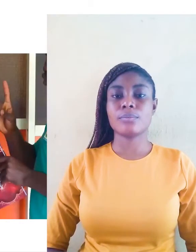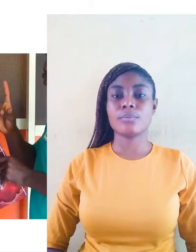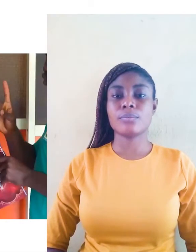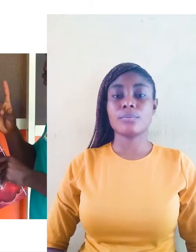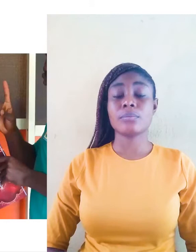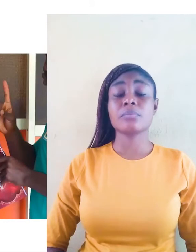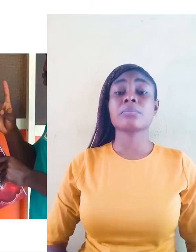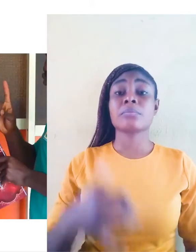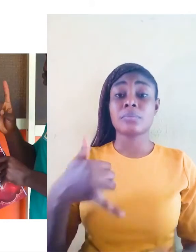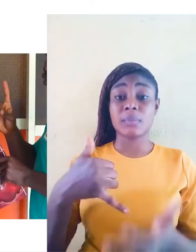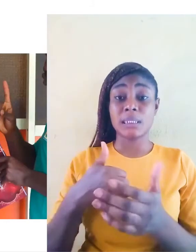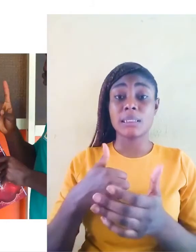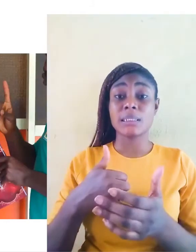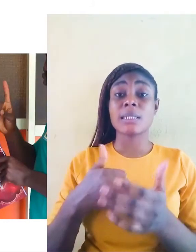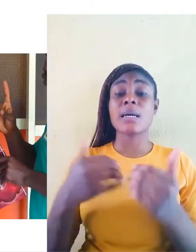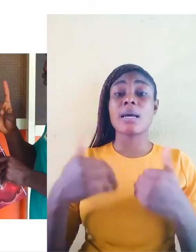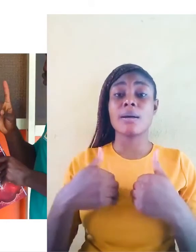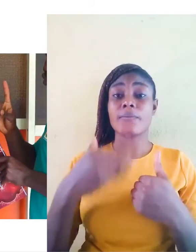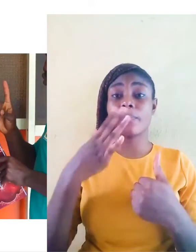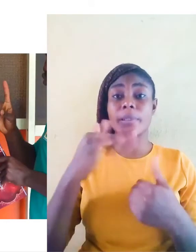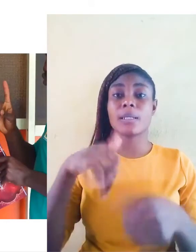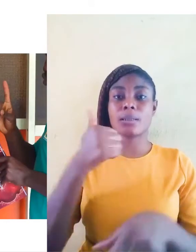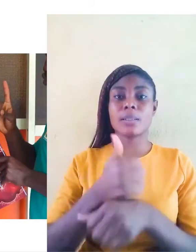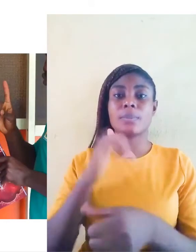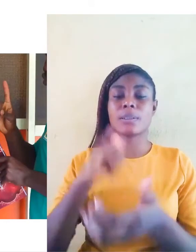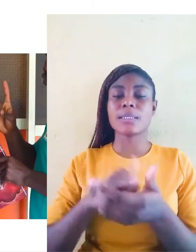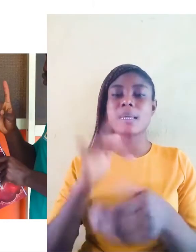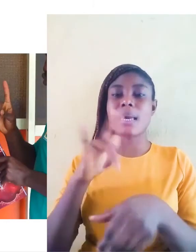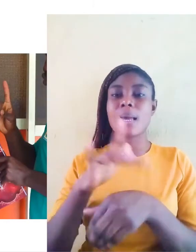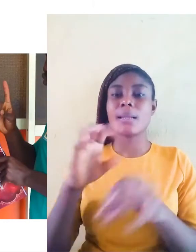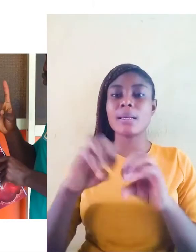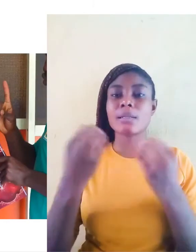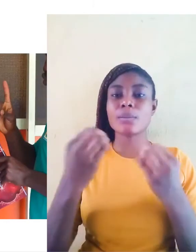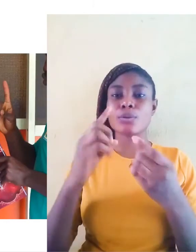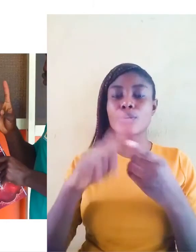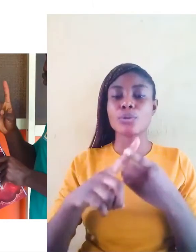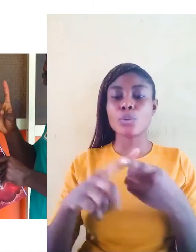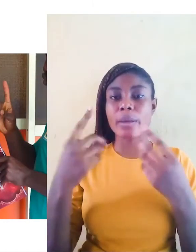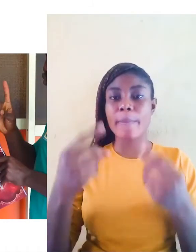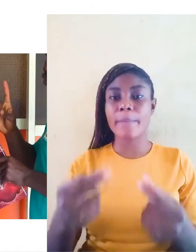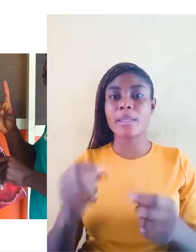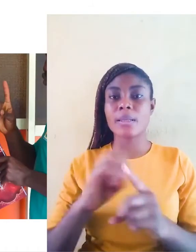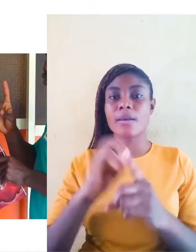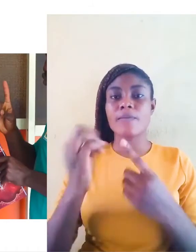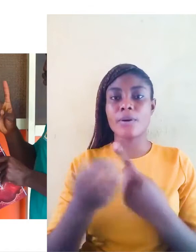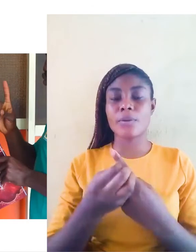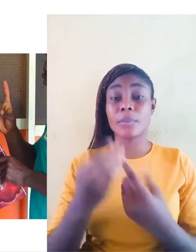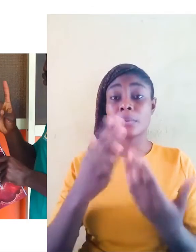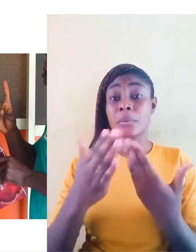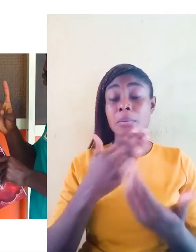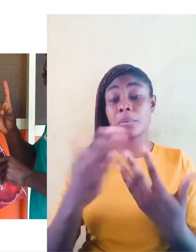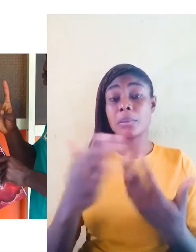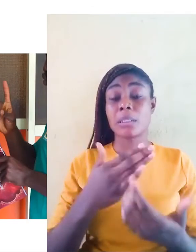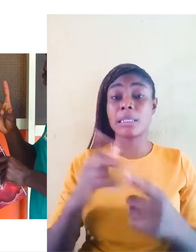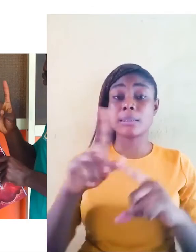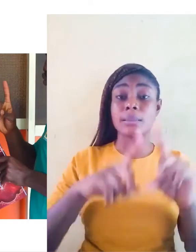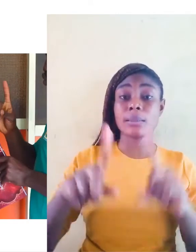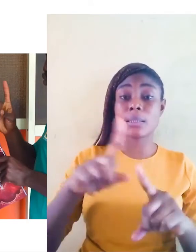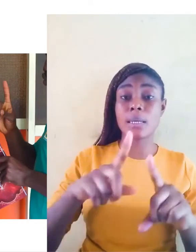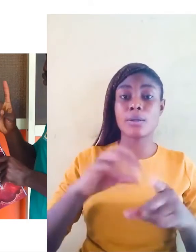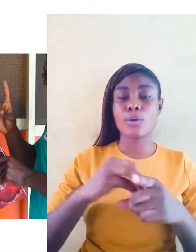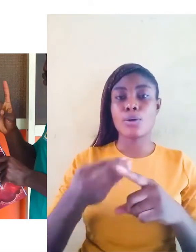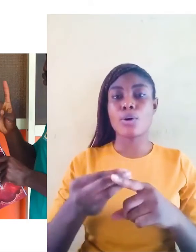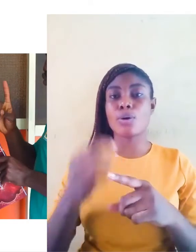It has been established that early exposure to language of immediate environment, whether signed or